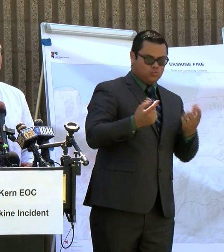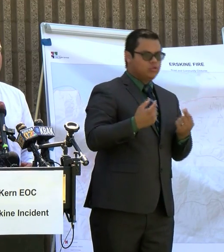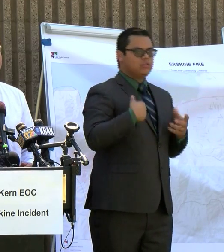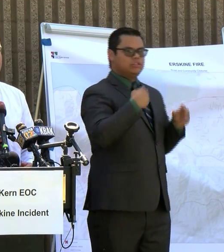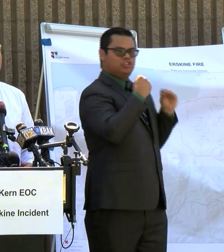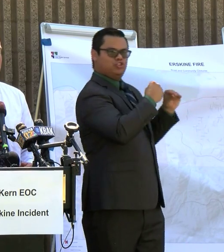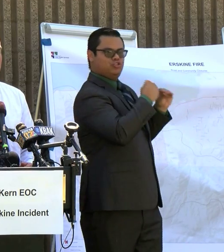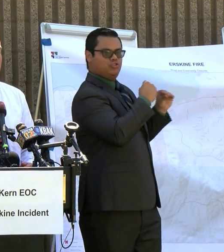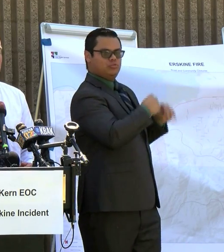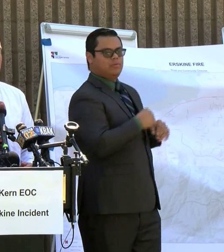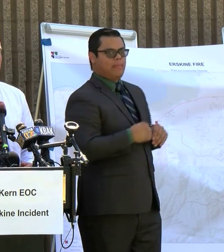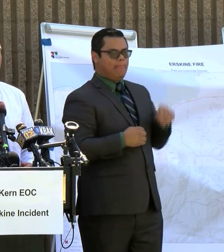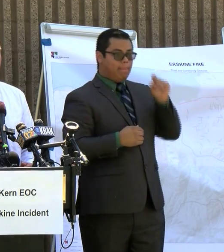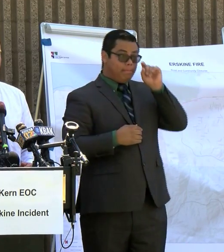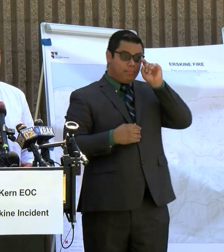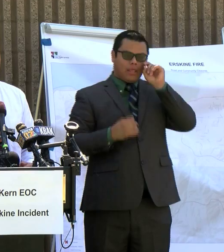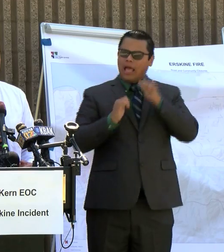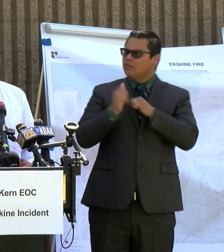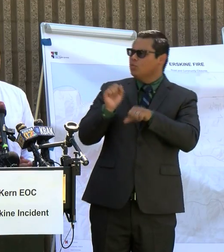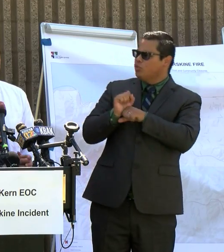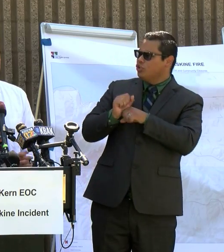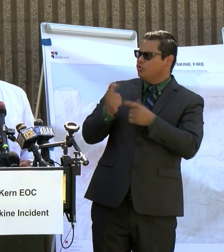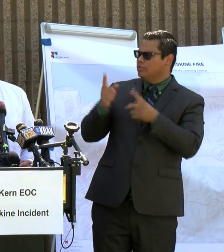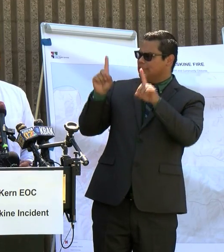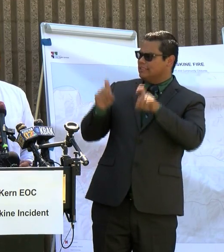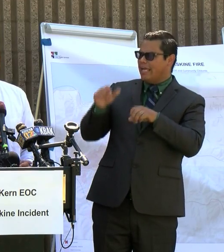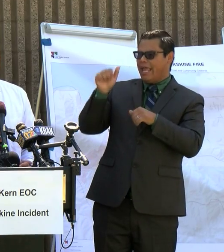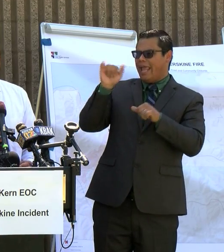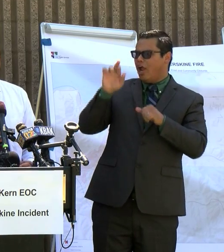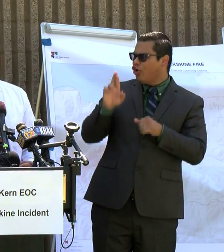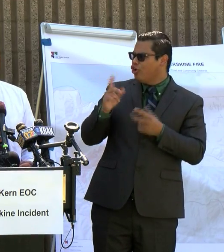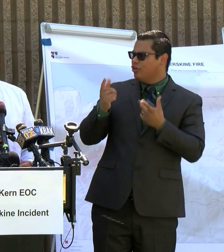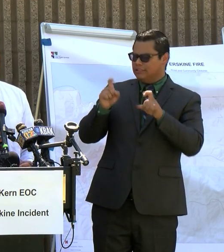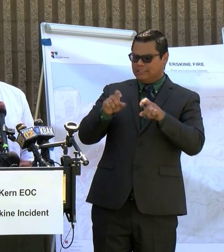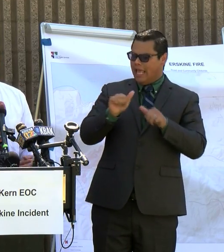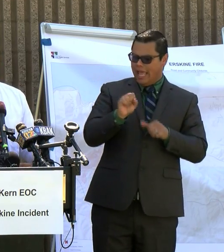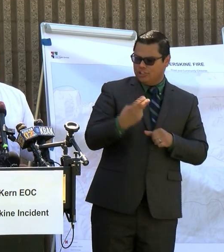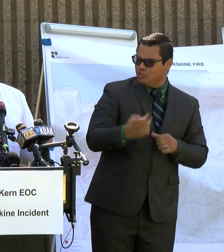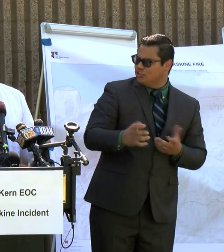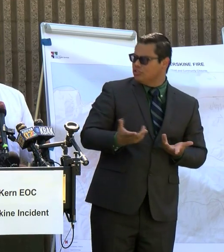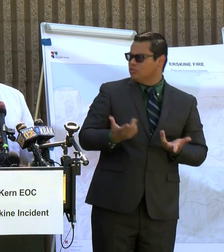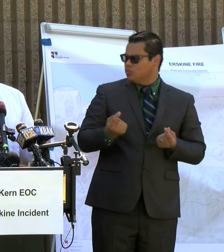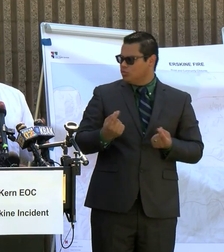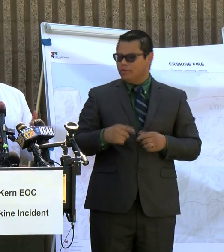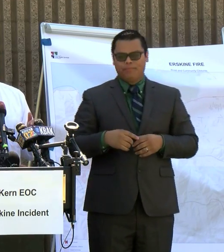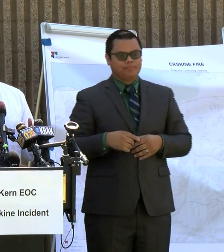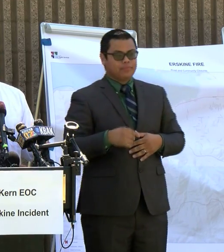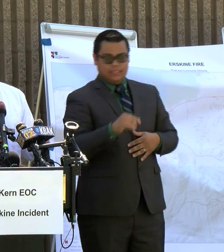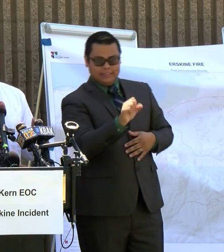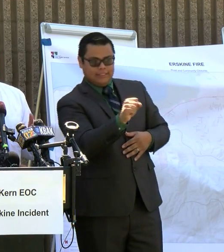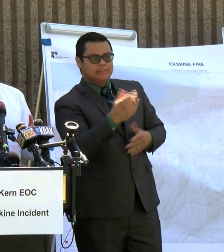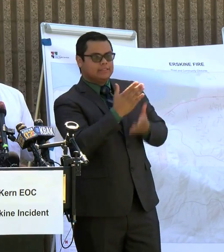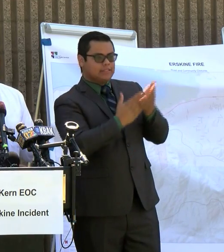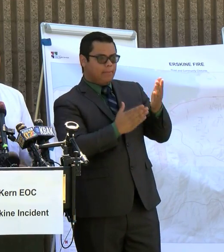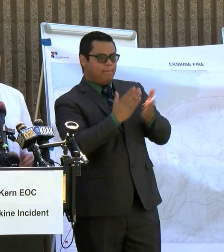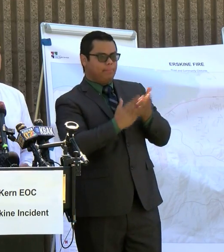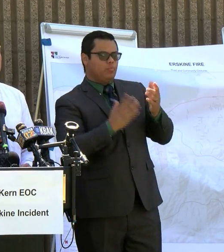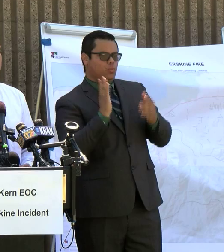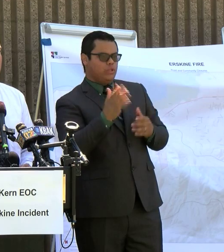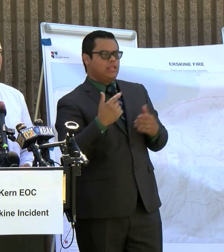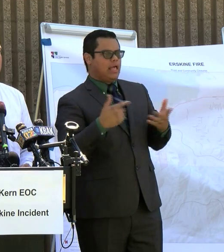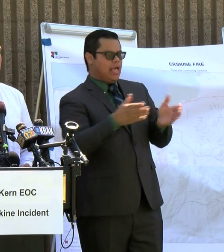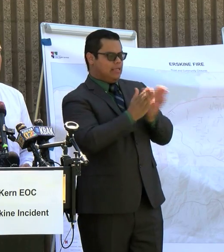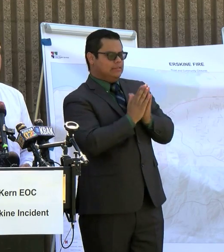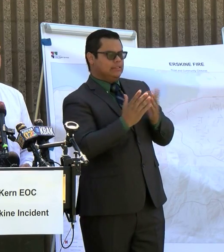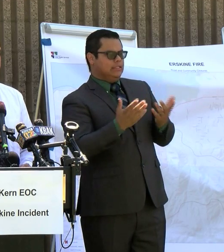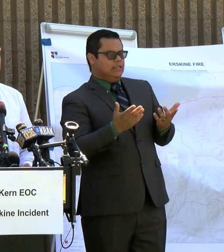Do you test the air, test the ash? What is the... Yes, some of the testing we will do is if we have concerns about soil contamination,